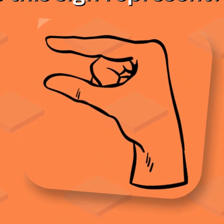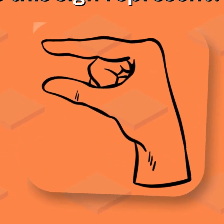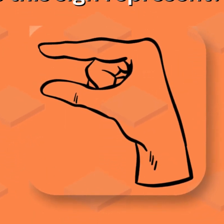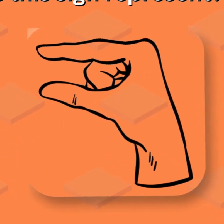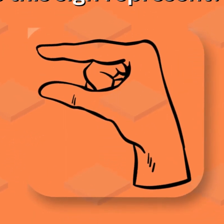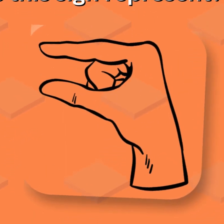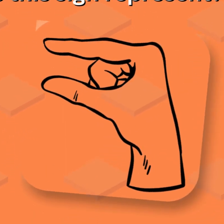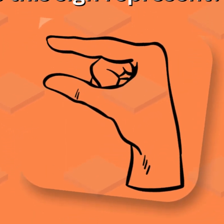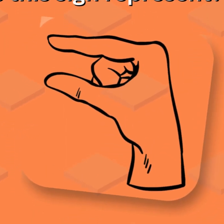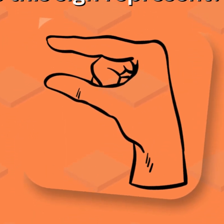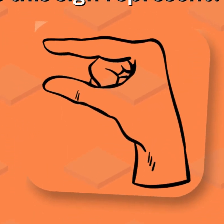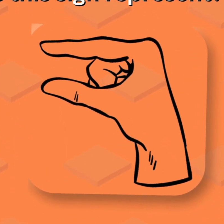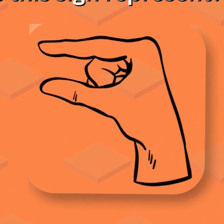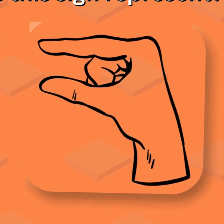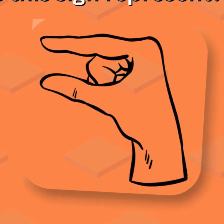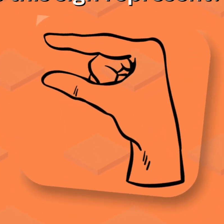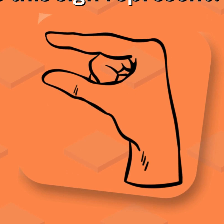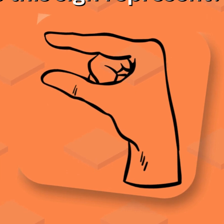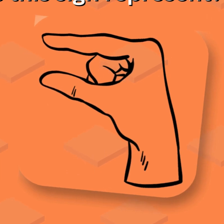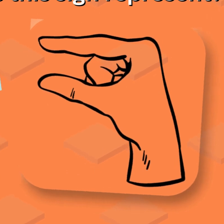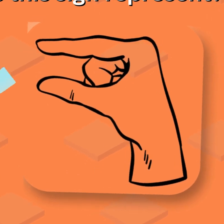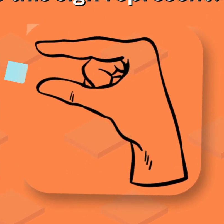Options are G, O or V.